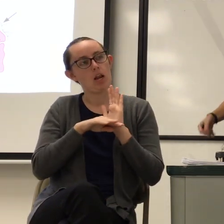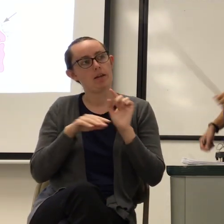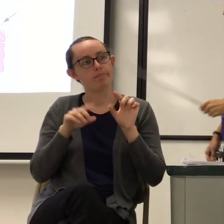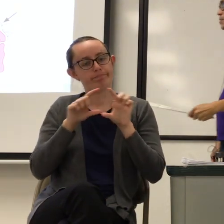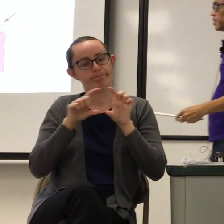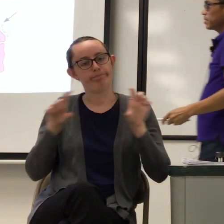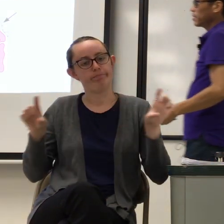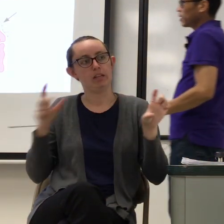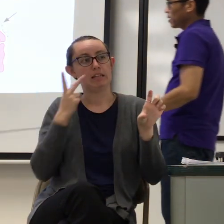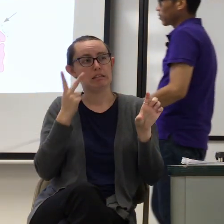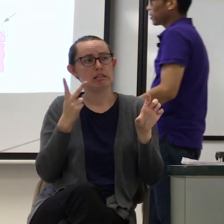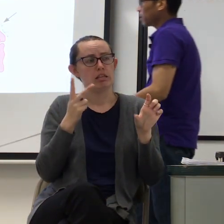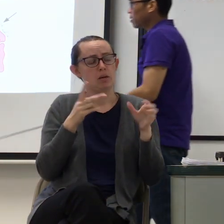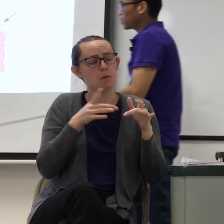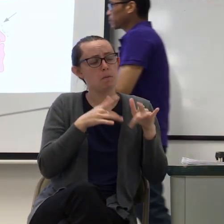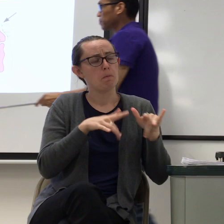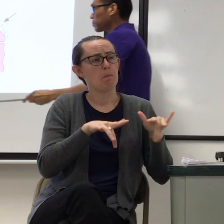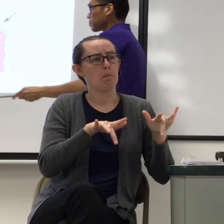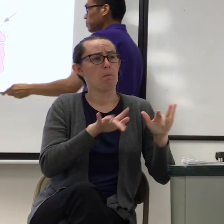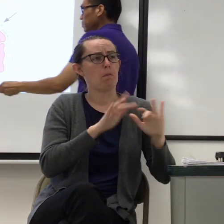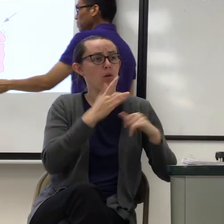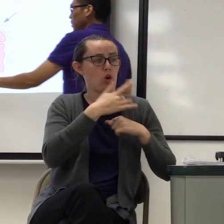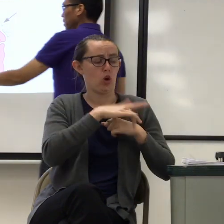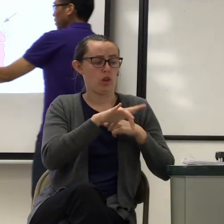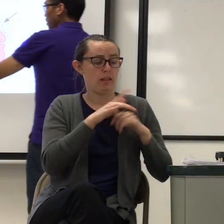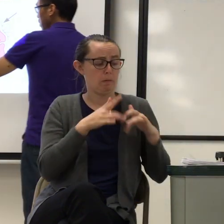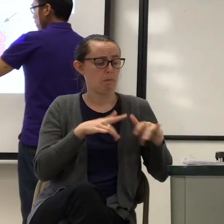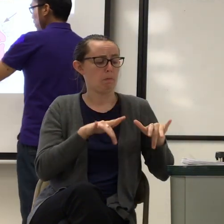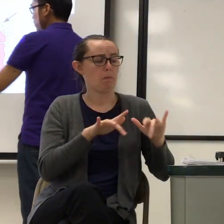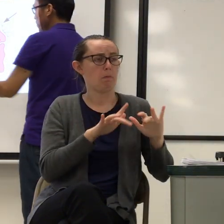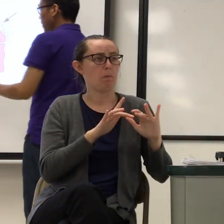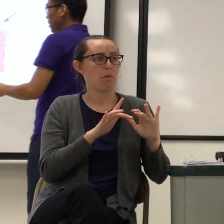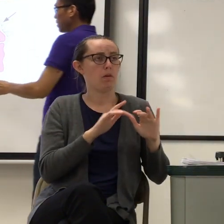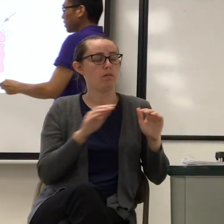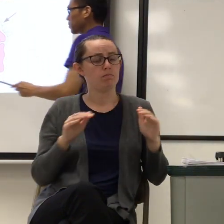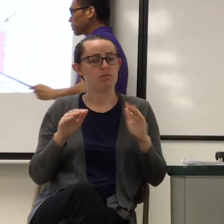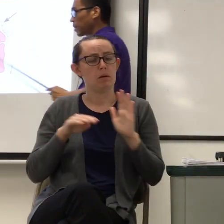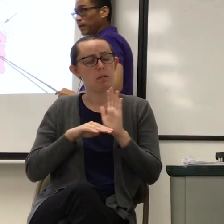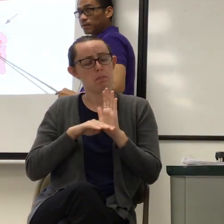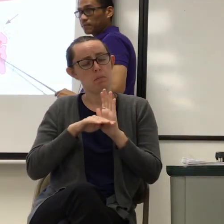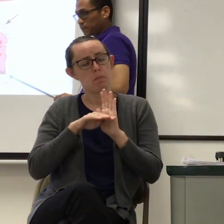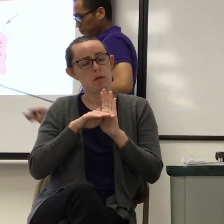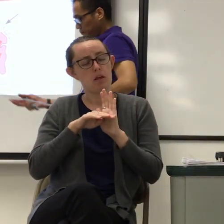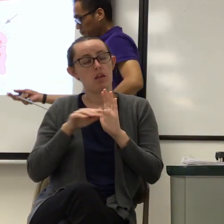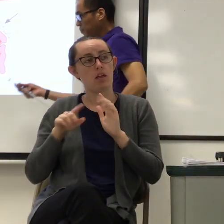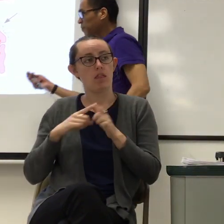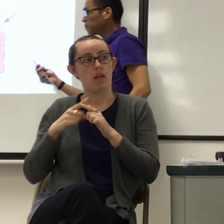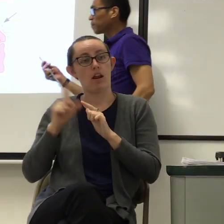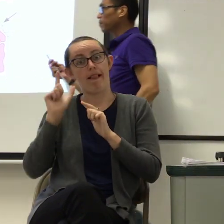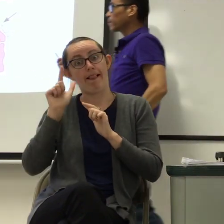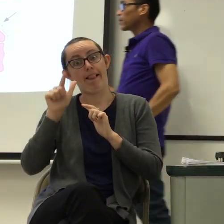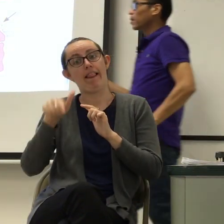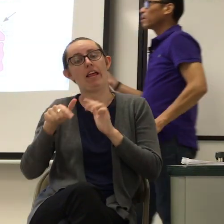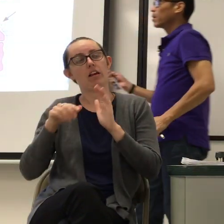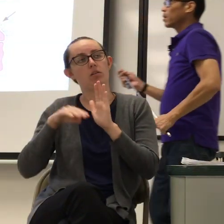that they're kind of empty early on. Then it goes to mid, then it goes to late.